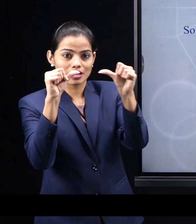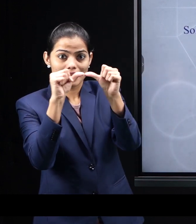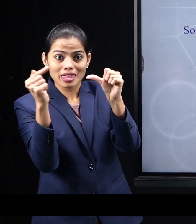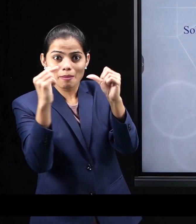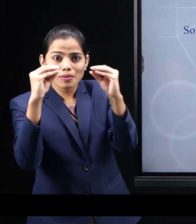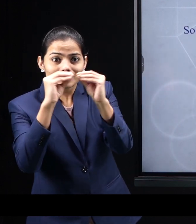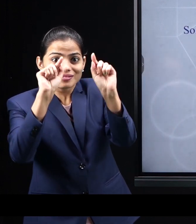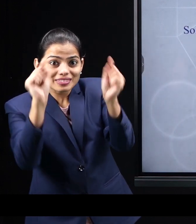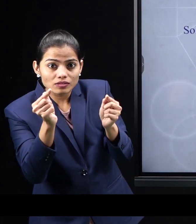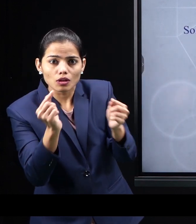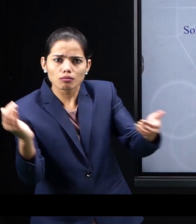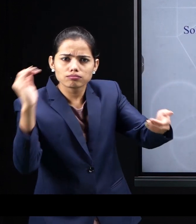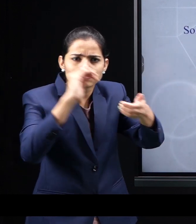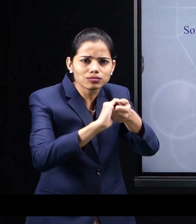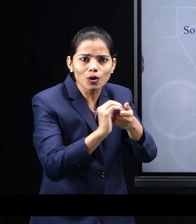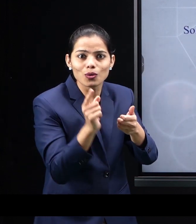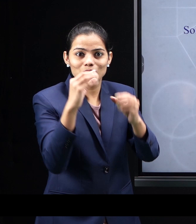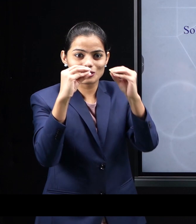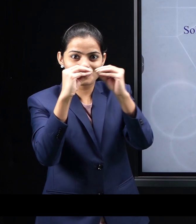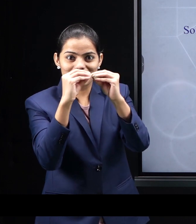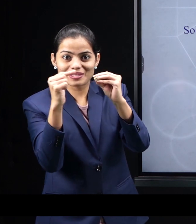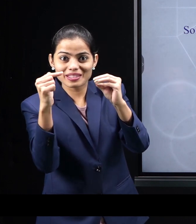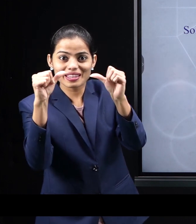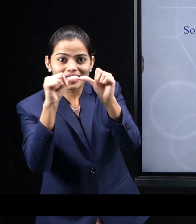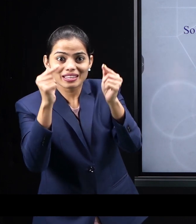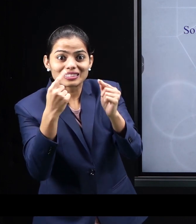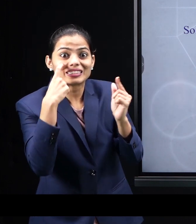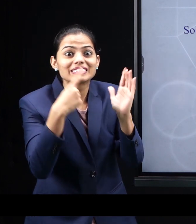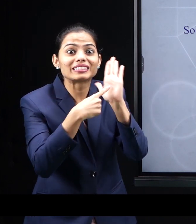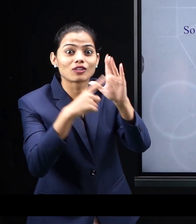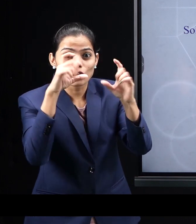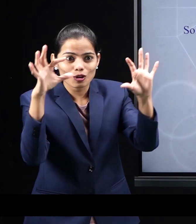to A minus B union of B minus A.